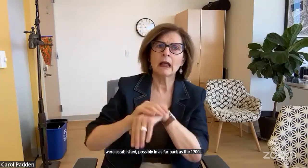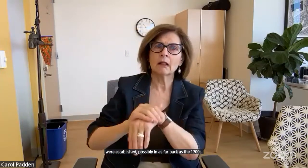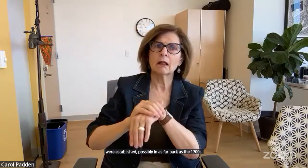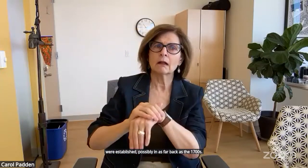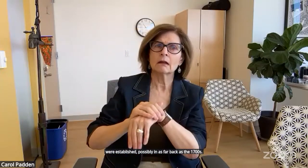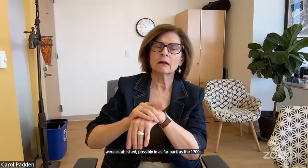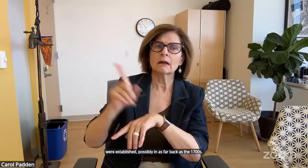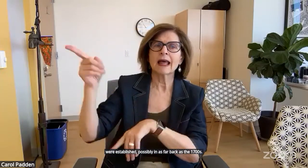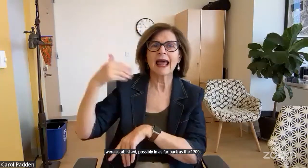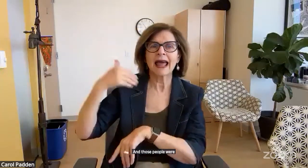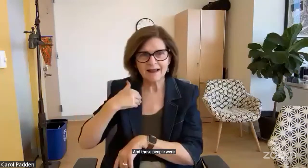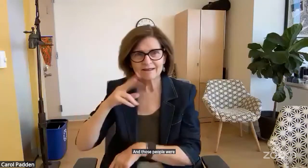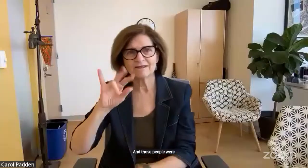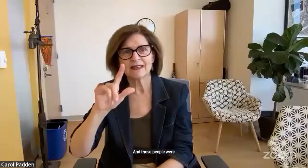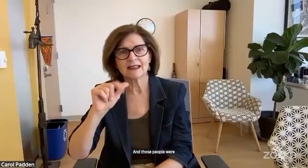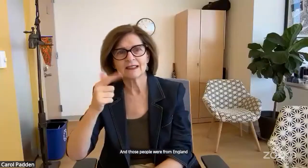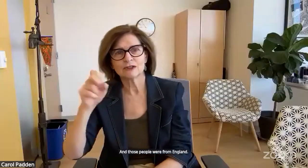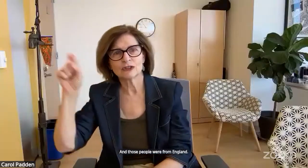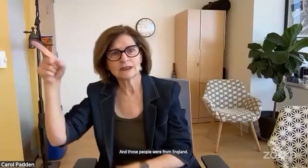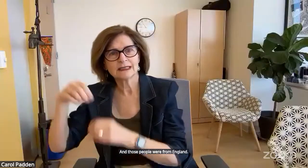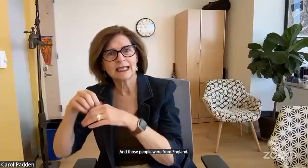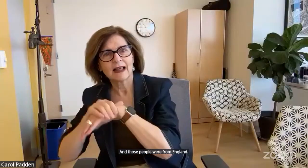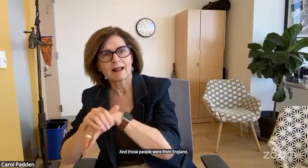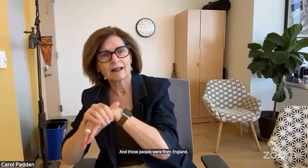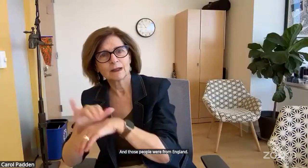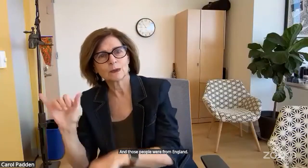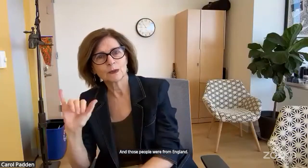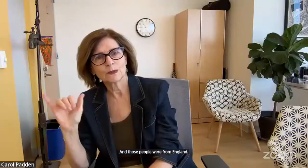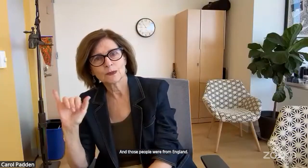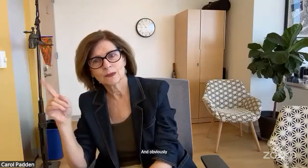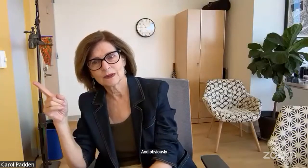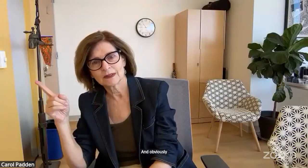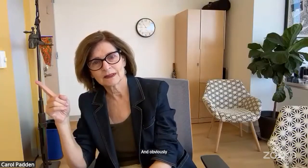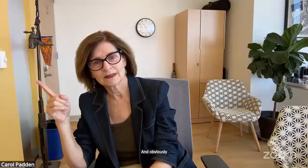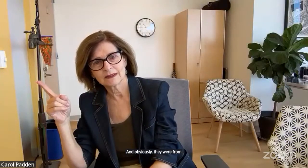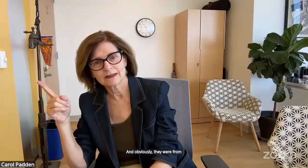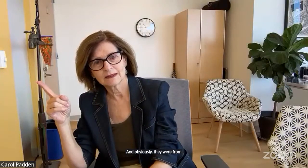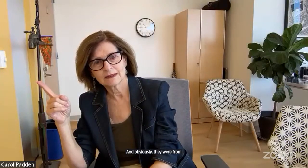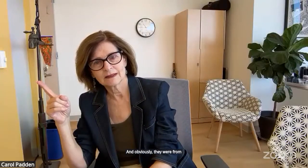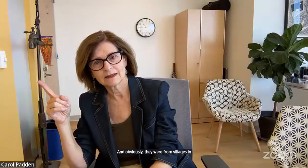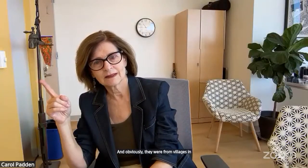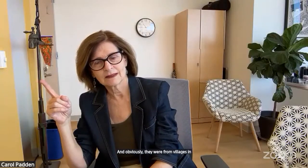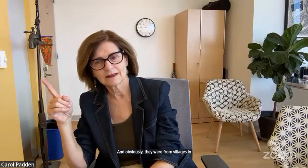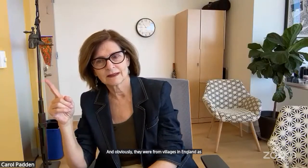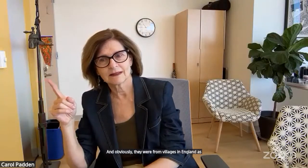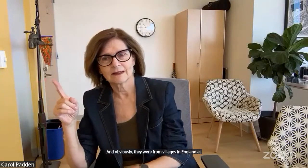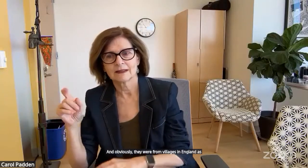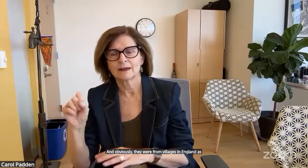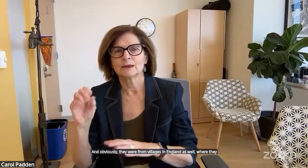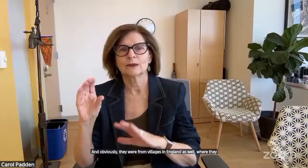those people were from England. And obviously they were from villages in England as well, where they lived.